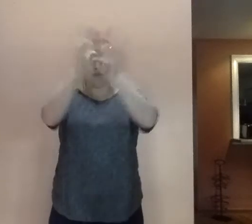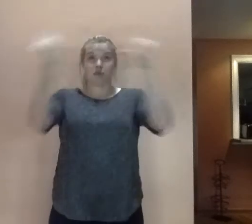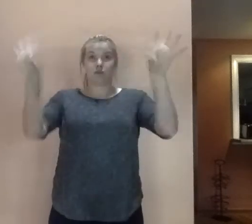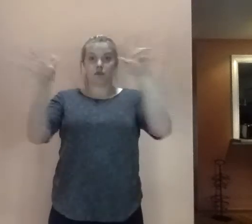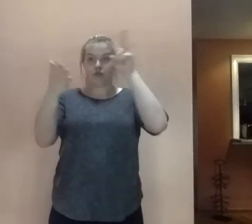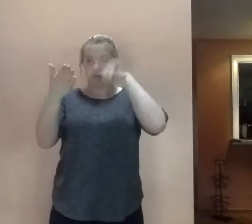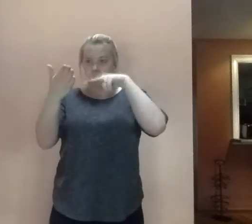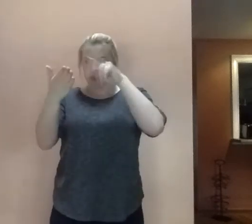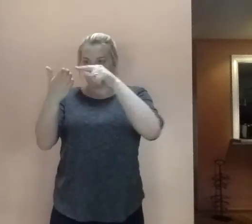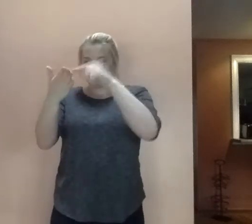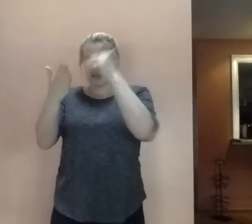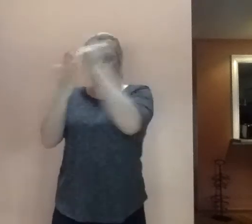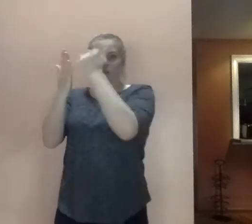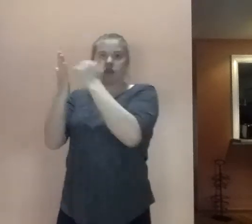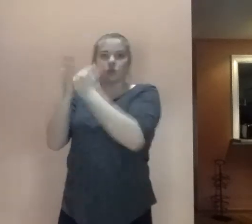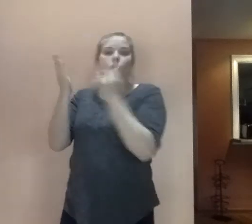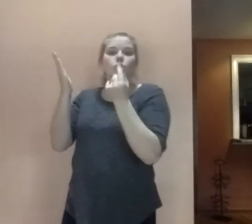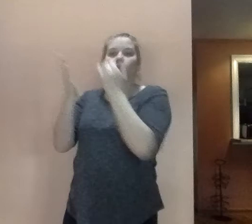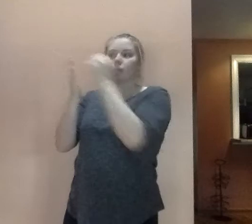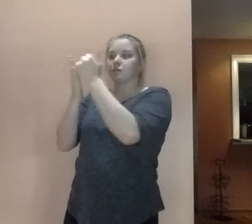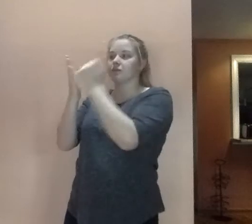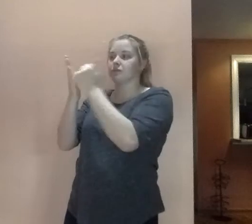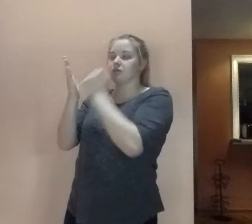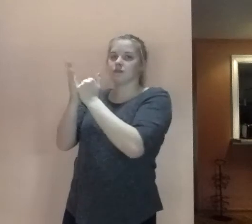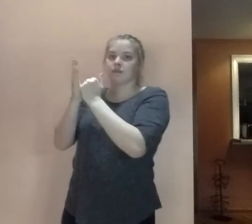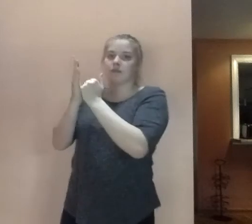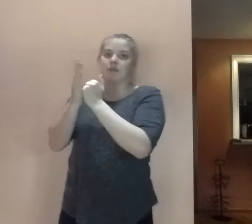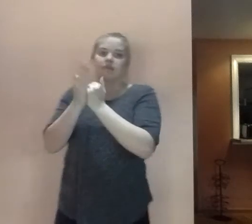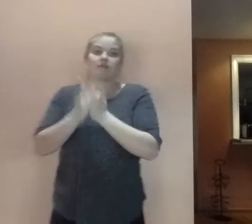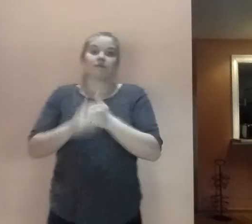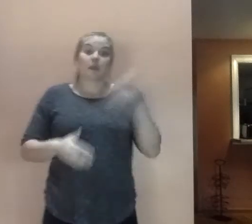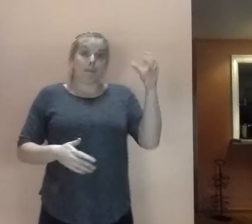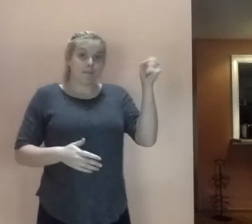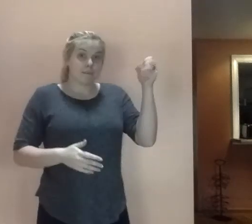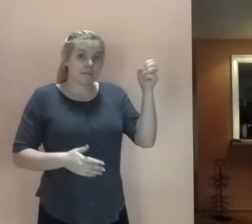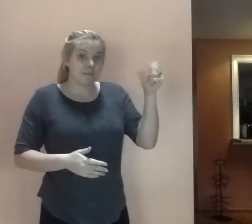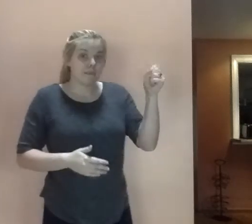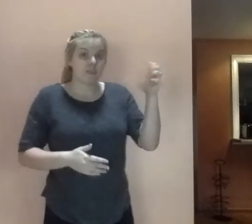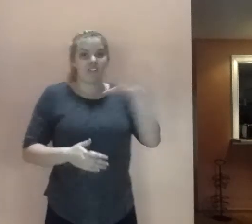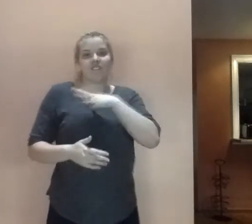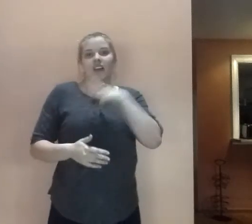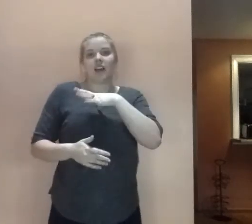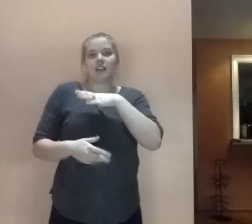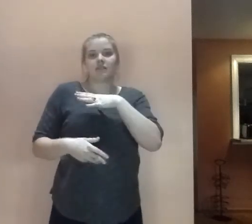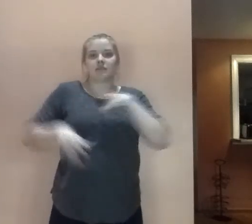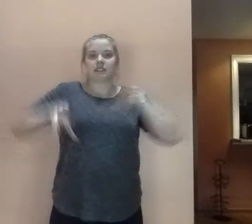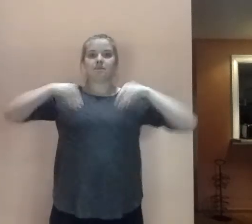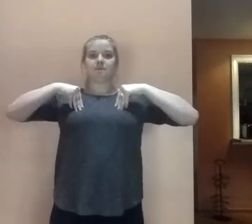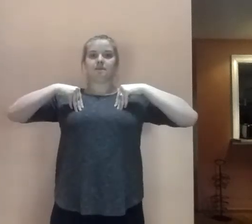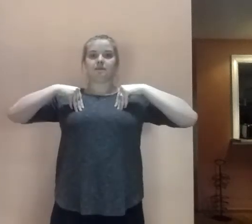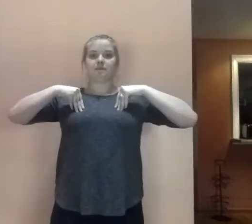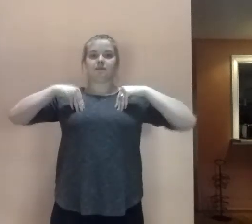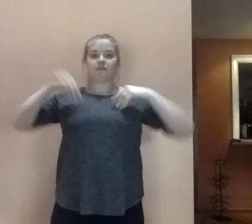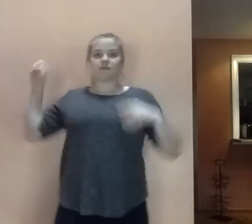to neutralize the negative impact of milk fat by regulators and medical professionals, unquote. So what did they do? They funded studies. The